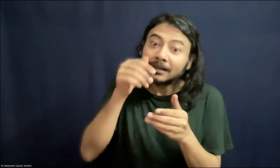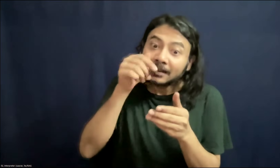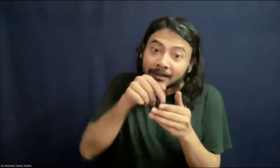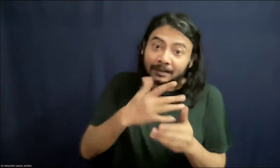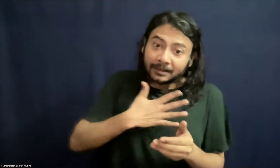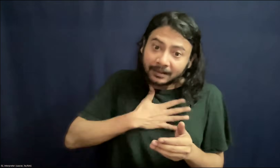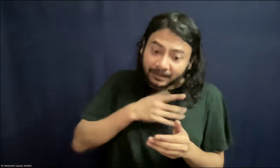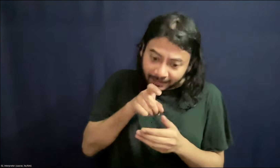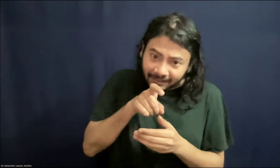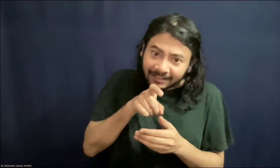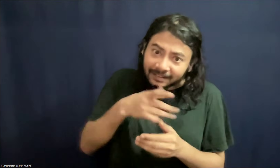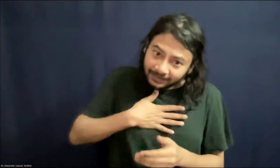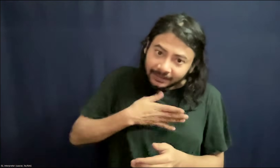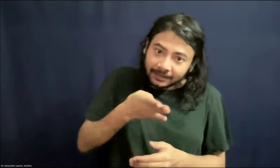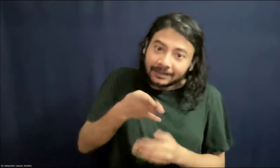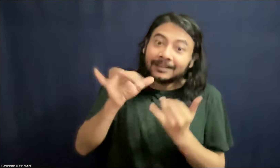stool.